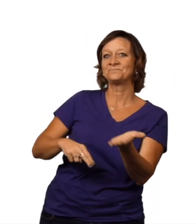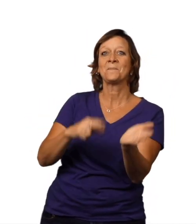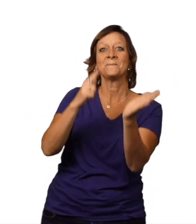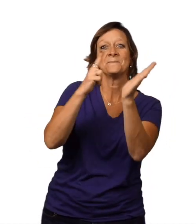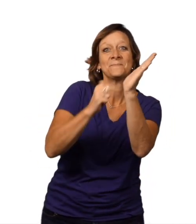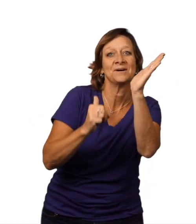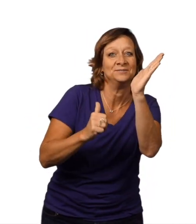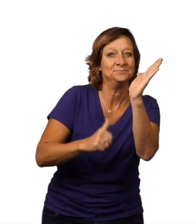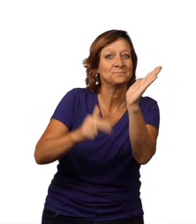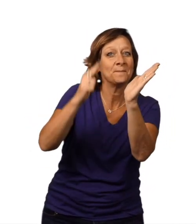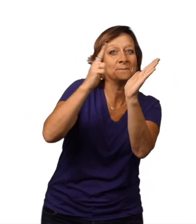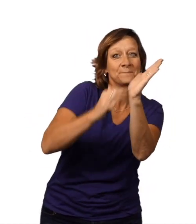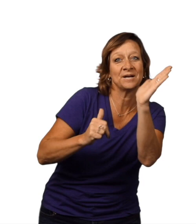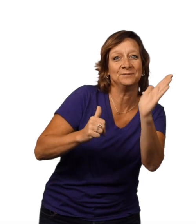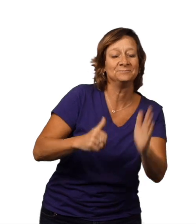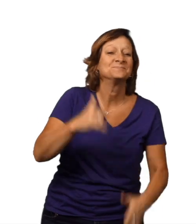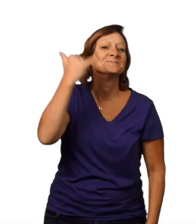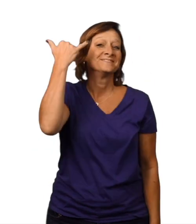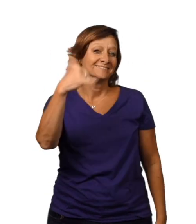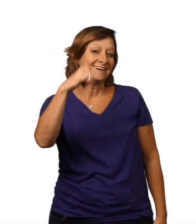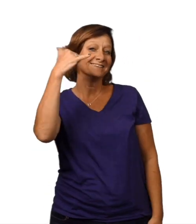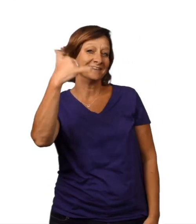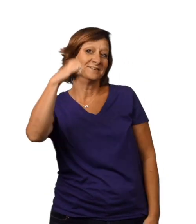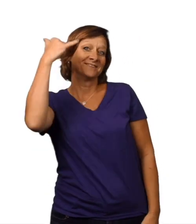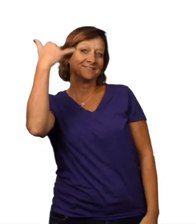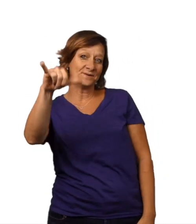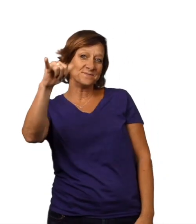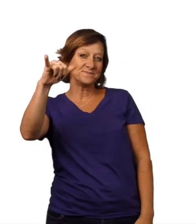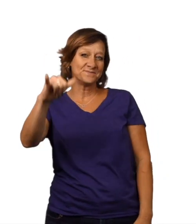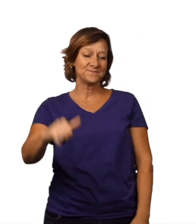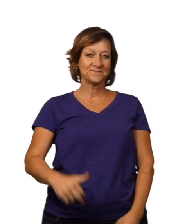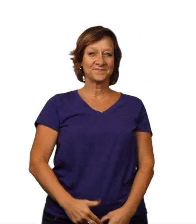spread. Butter, butter. Yellow, yellow, yellow.